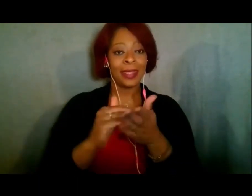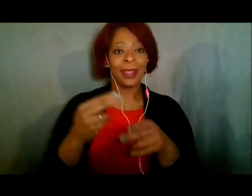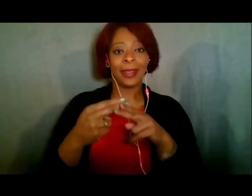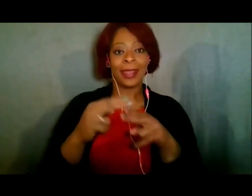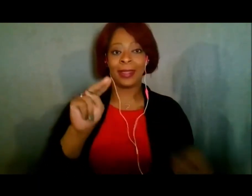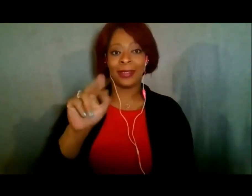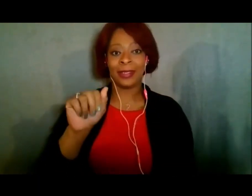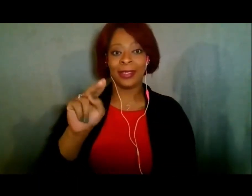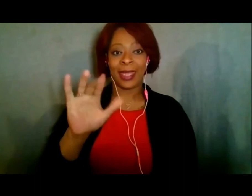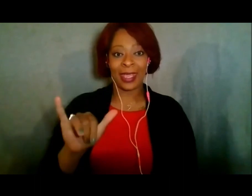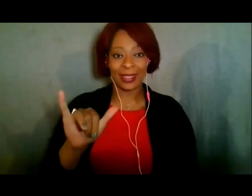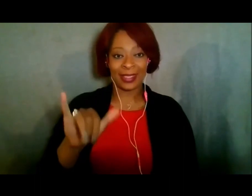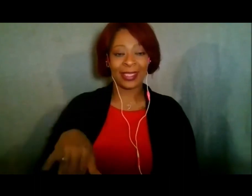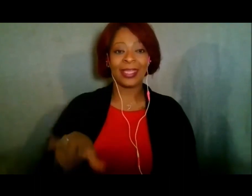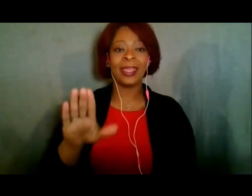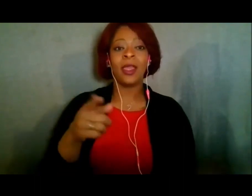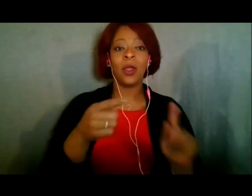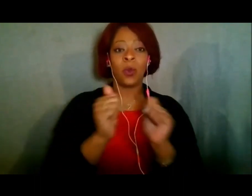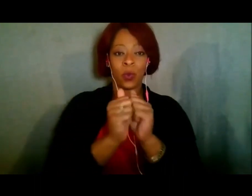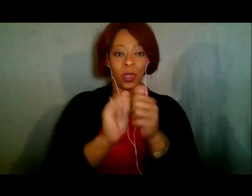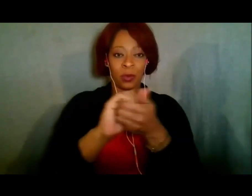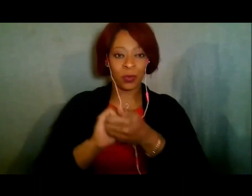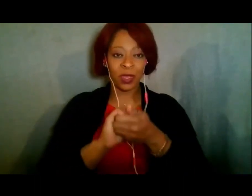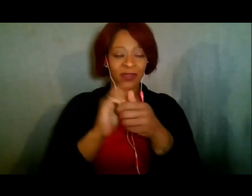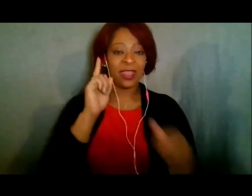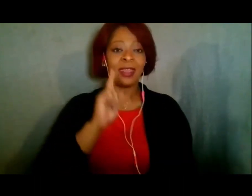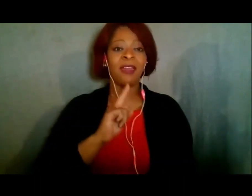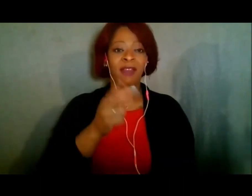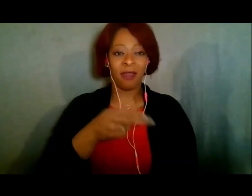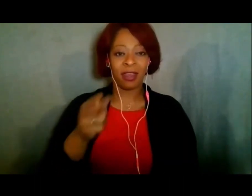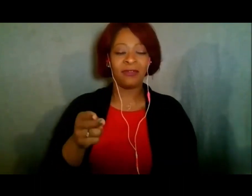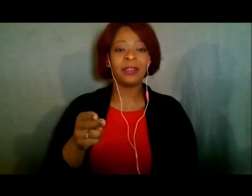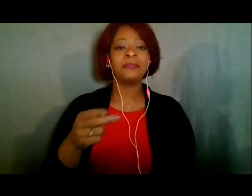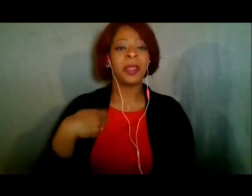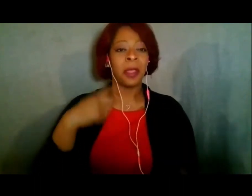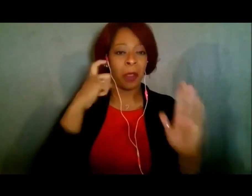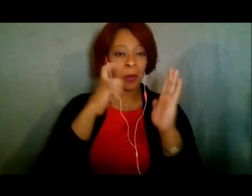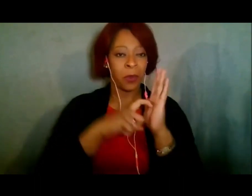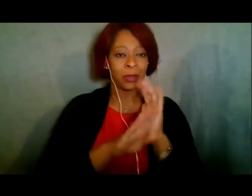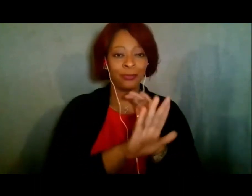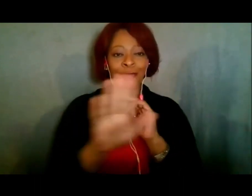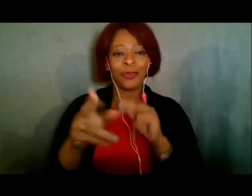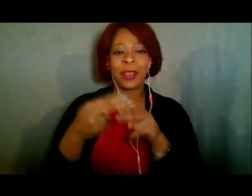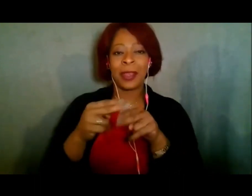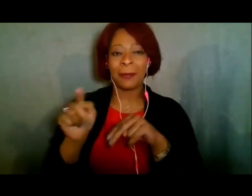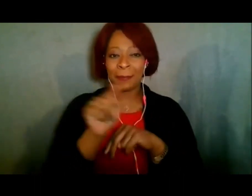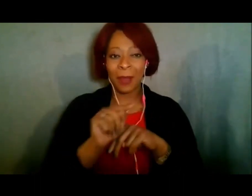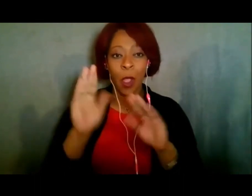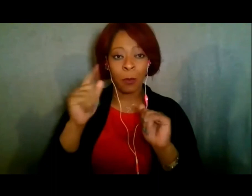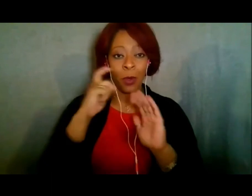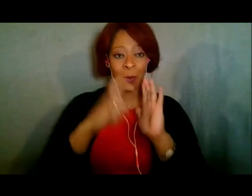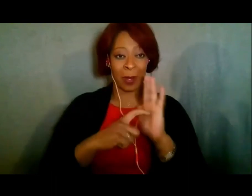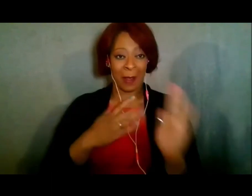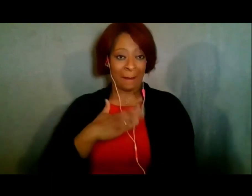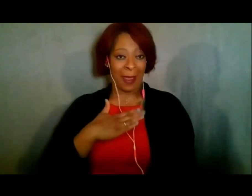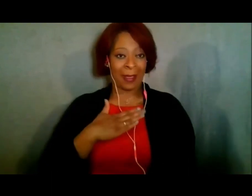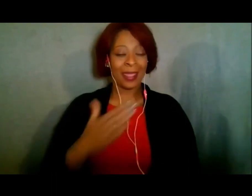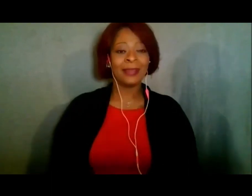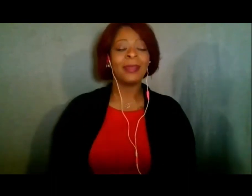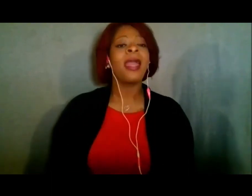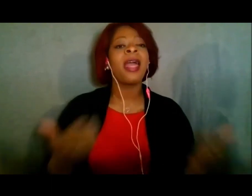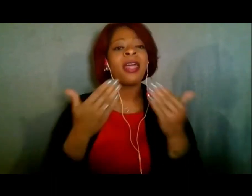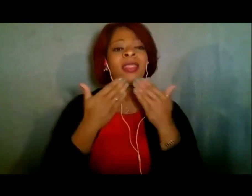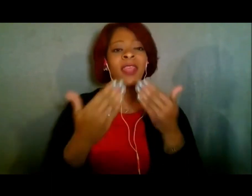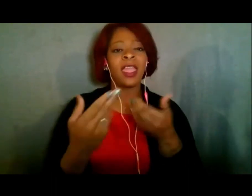Nancy Denny Martin at Bridges for the Deaf and Hard of Hearing. I do recognize all of your names. Hopefully you recognize mine. Thank you for